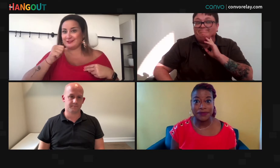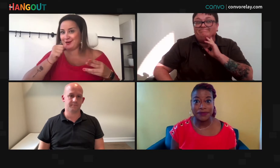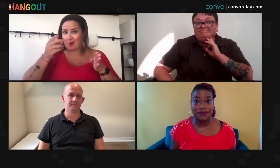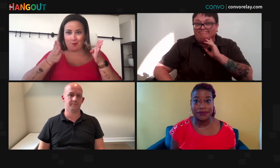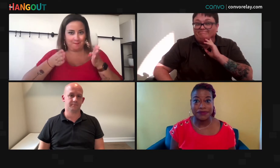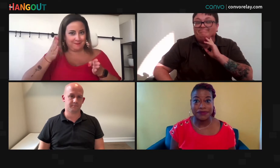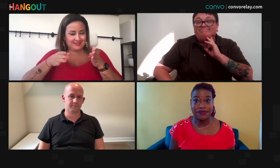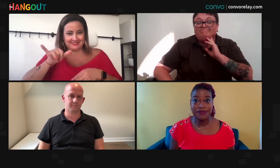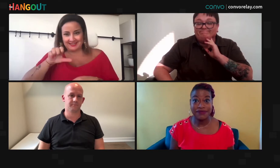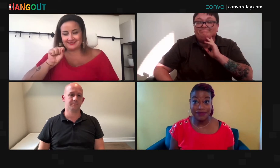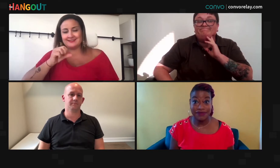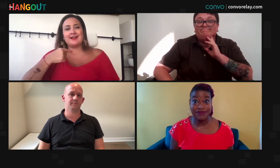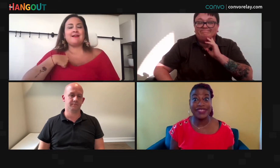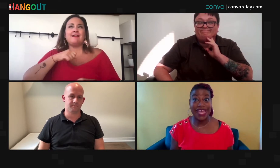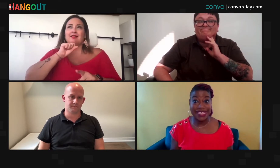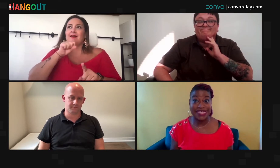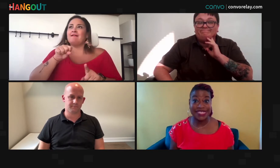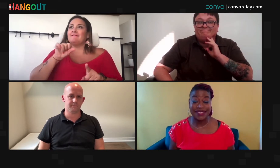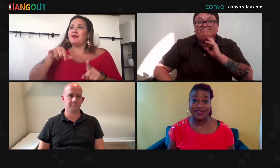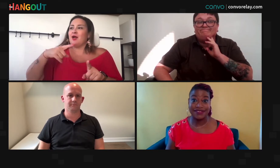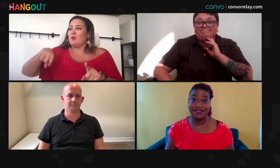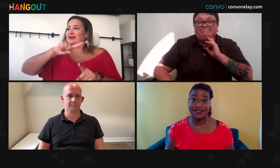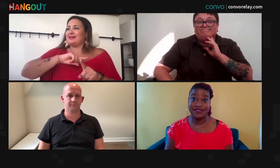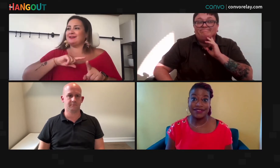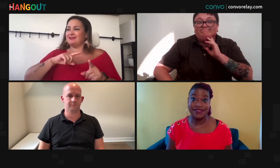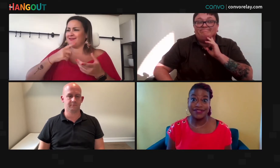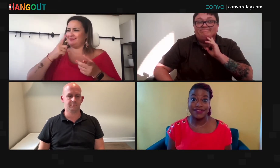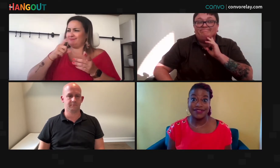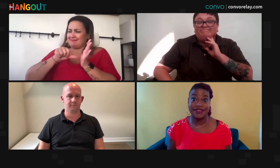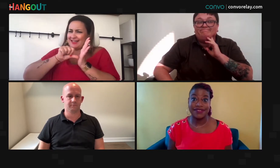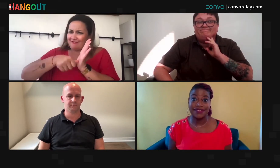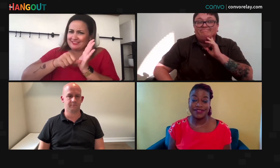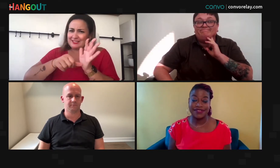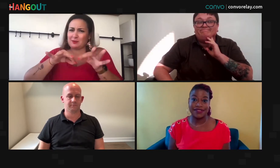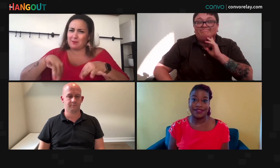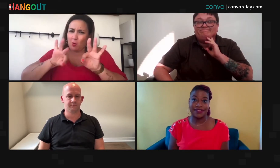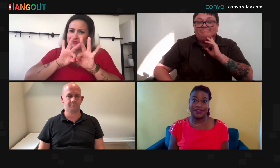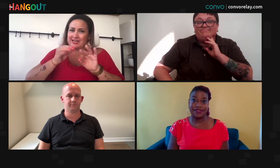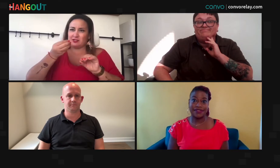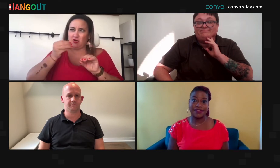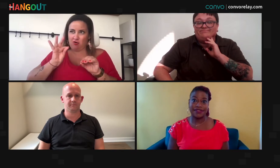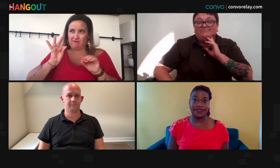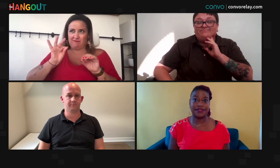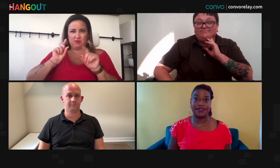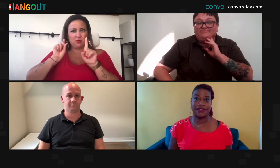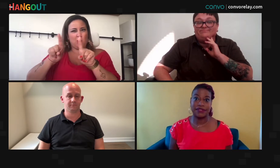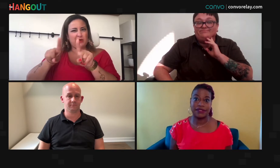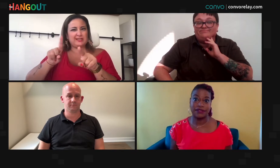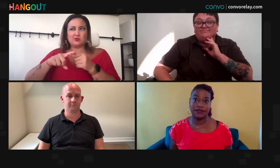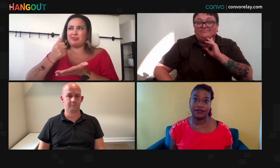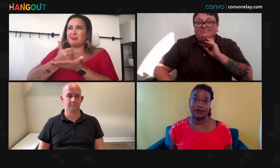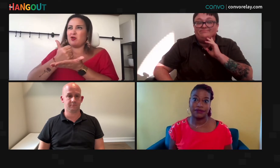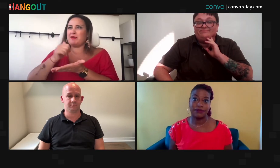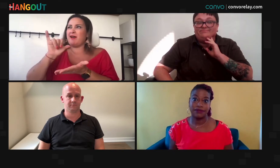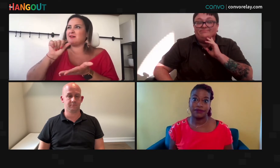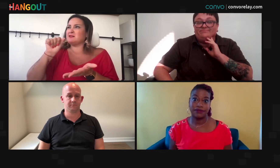Melissa. Number one thing, we are human. We are not robots. And I love that we are emphasizing the importance of going